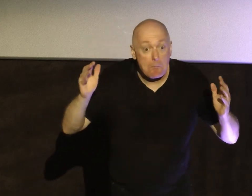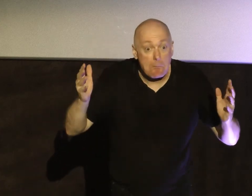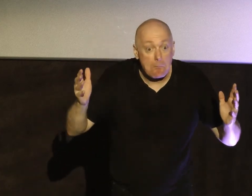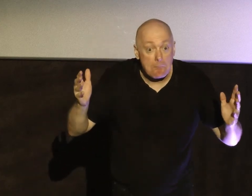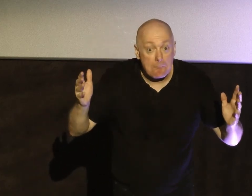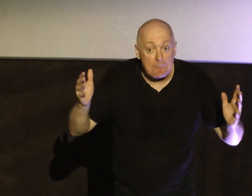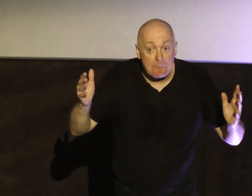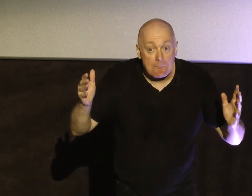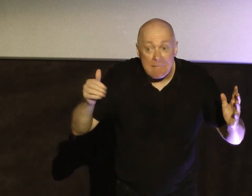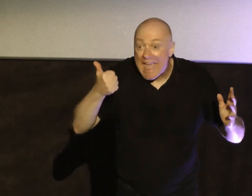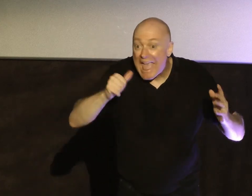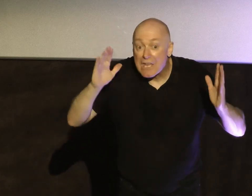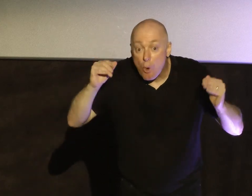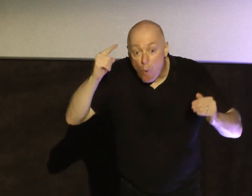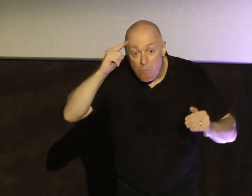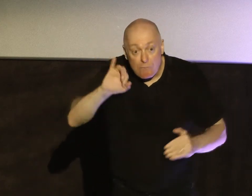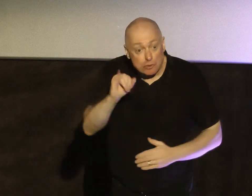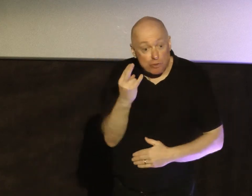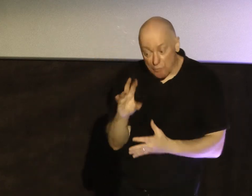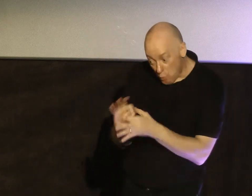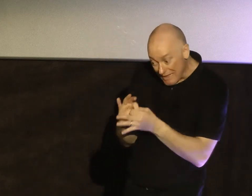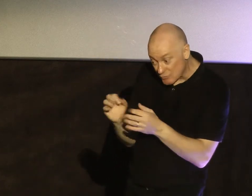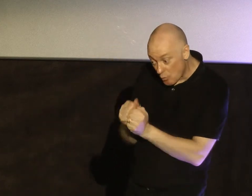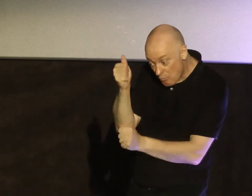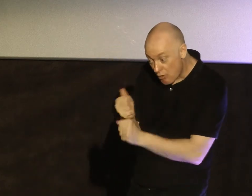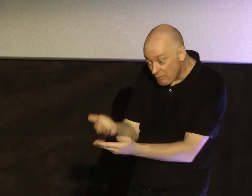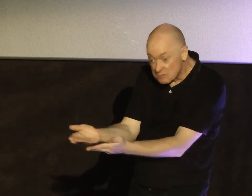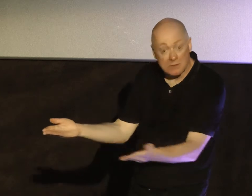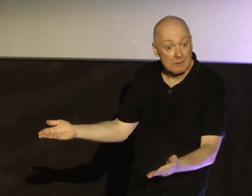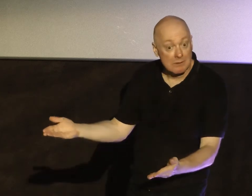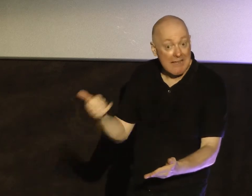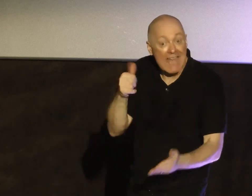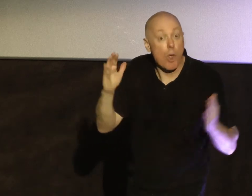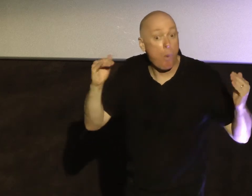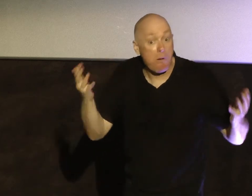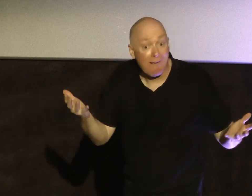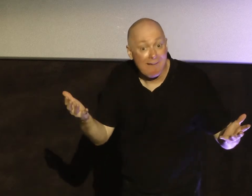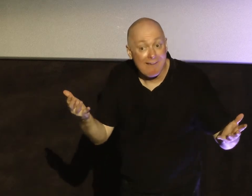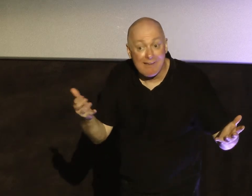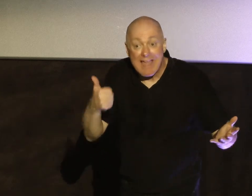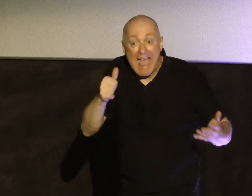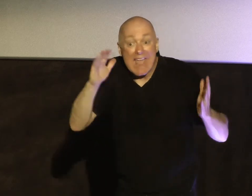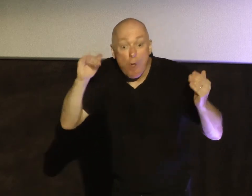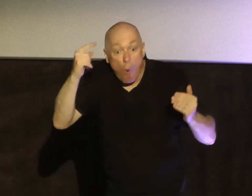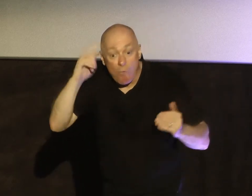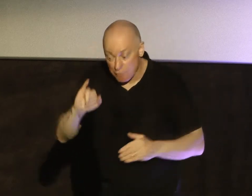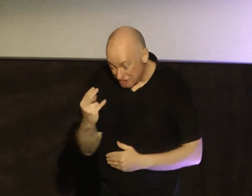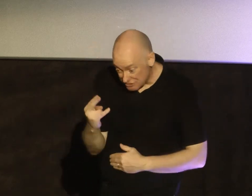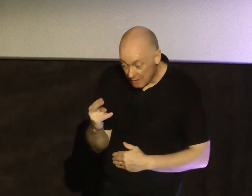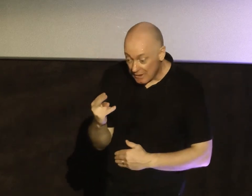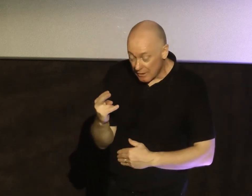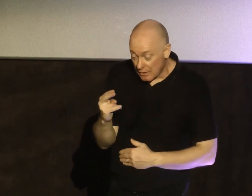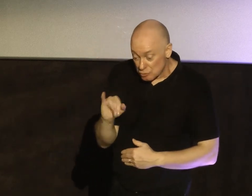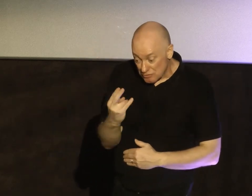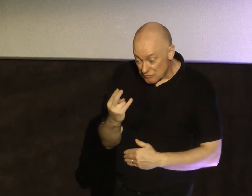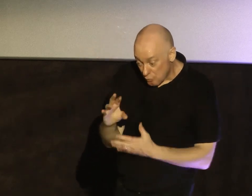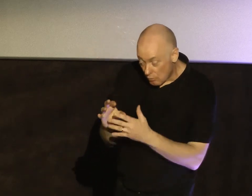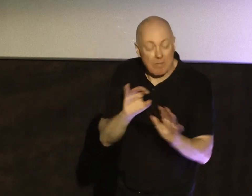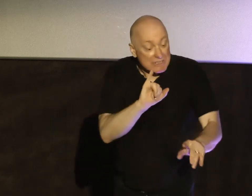Is there any hope for Joseph's relationship with his brothers? Is there any hope for Jacob's relationship with his sons? Is